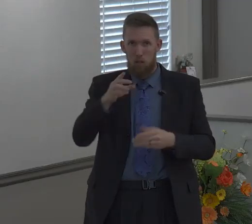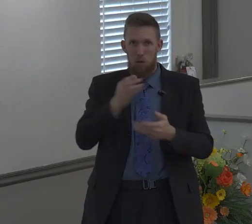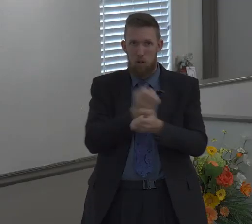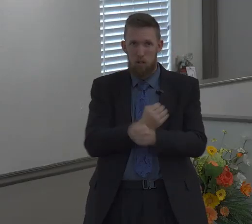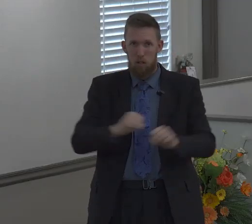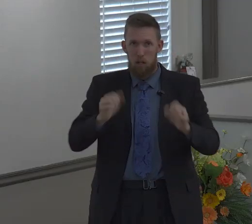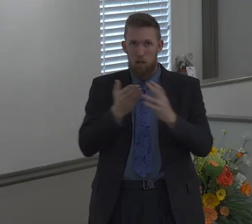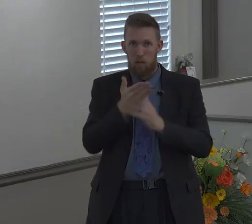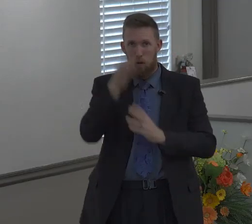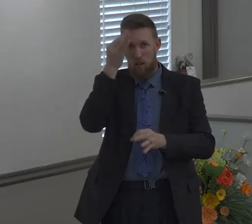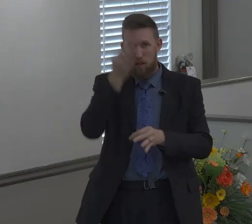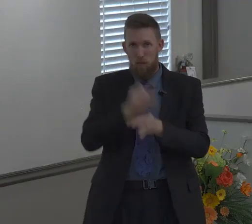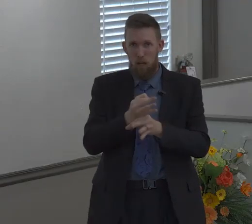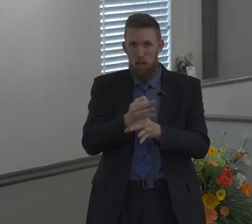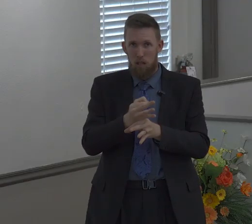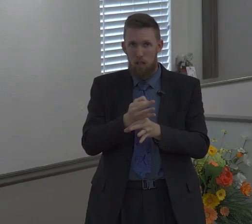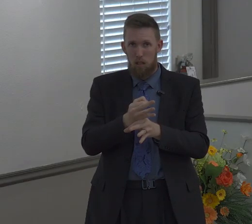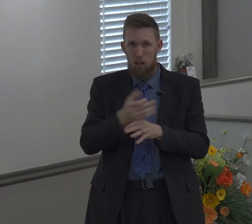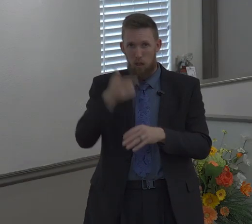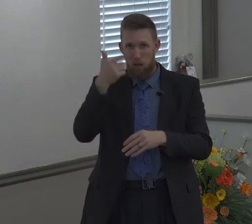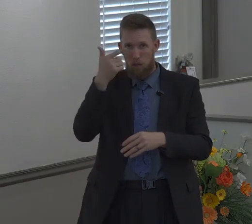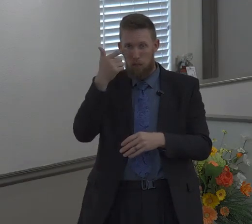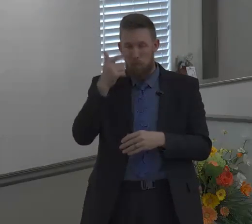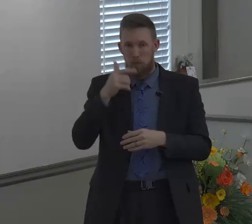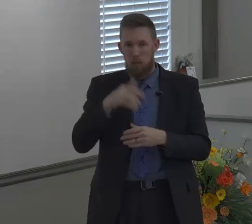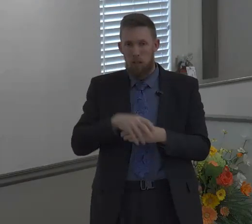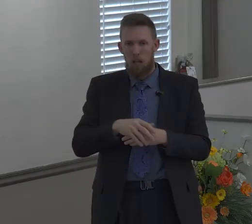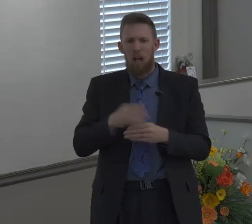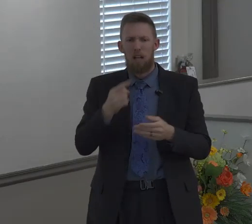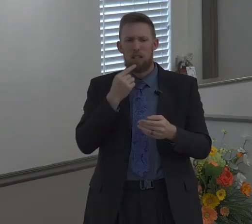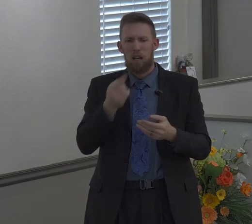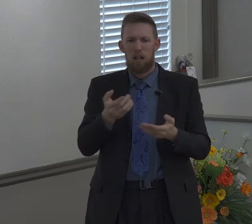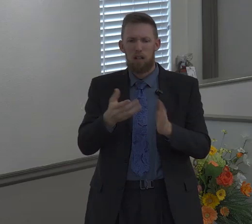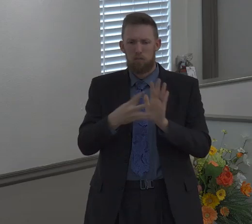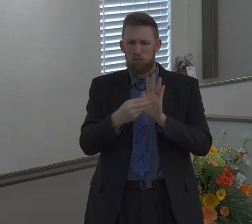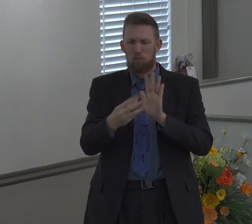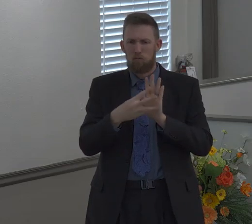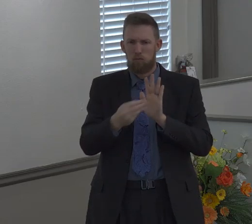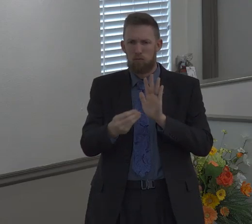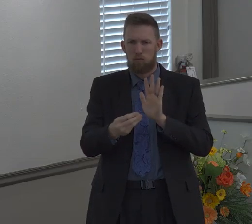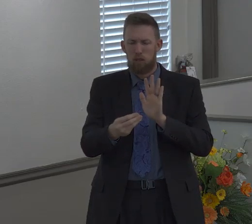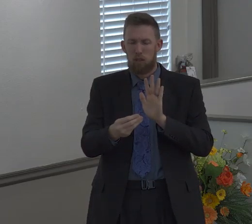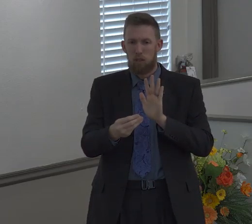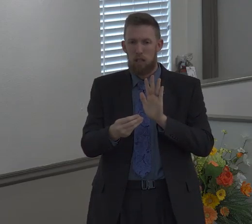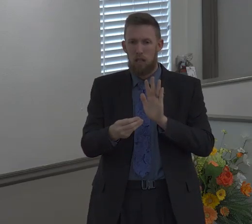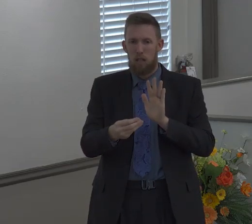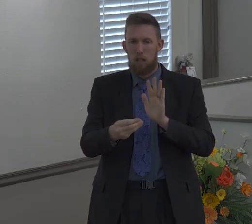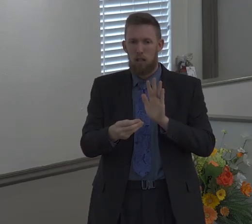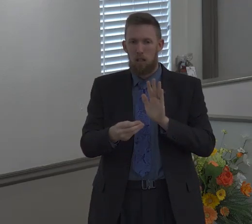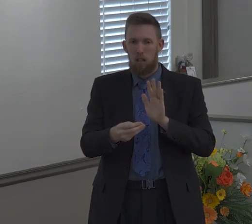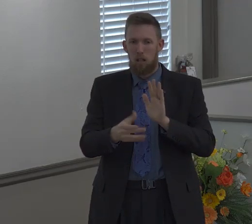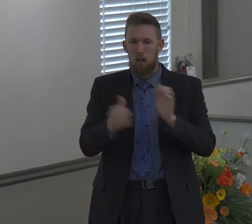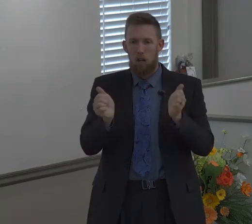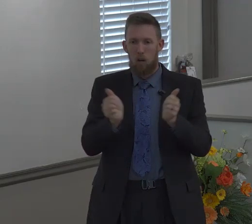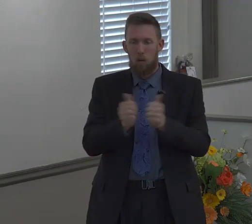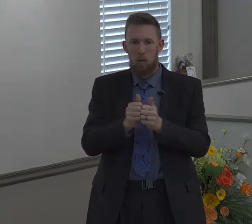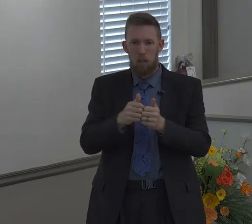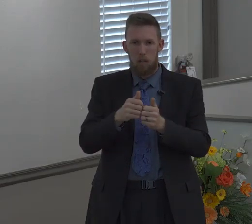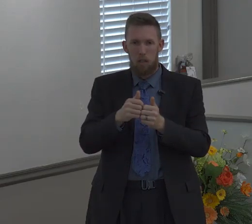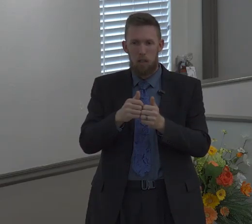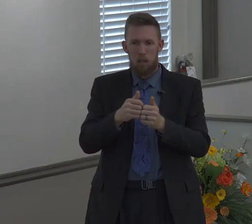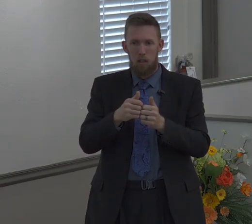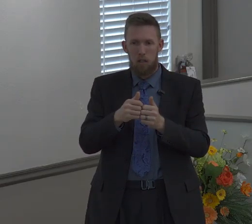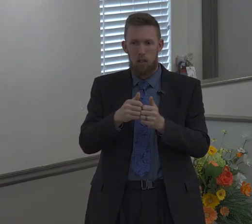you saved through faith. For by grace are you saved. Say it with me. For by grace are